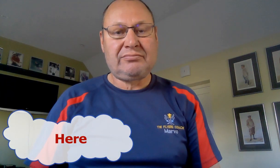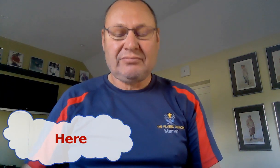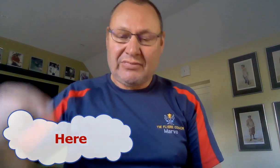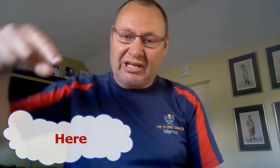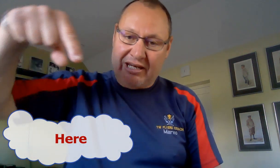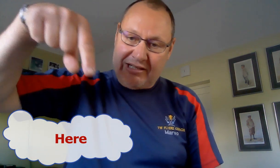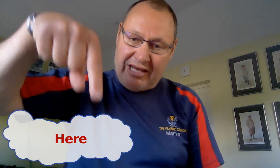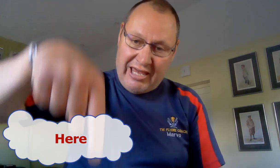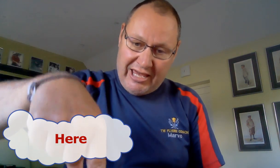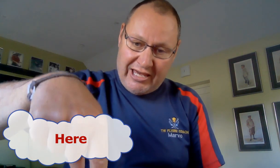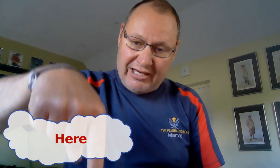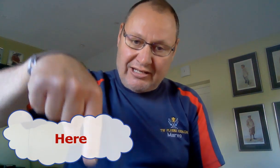It's here.